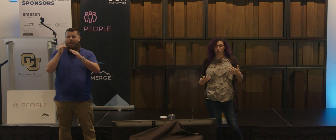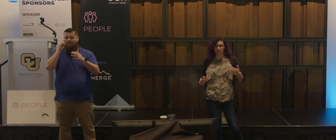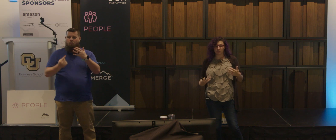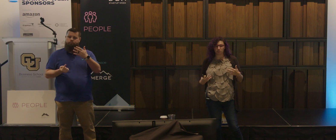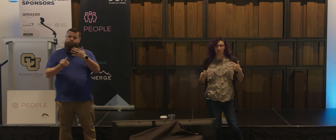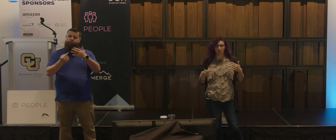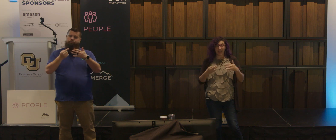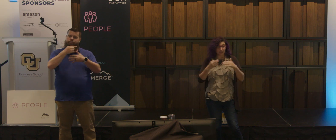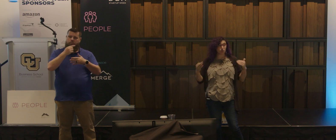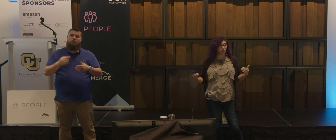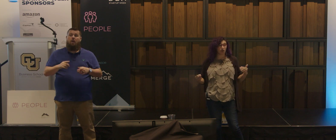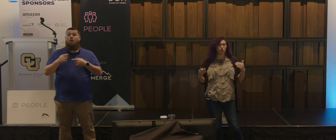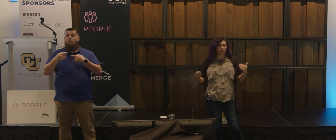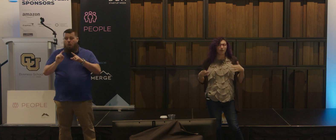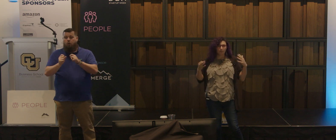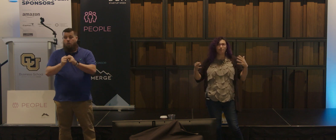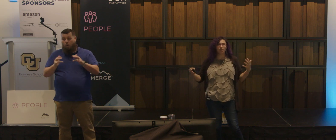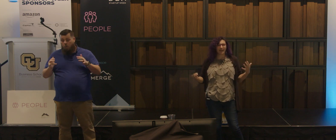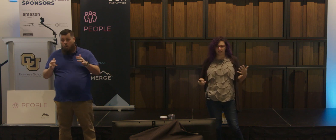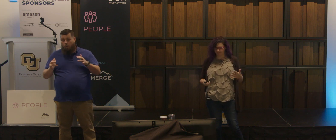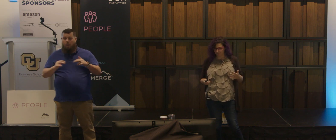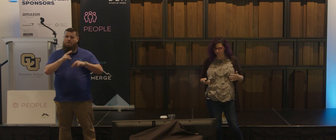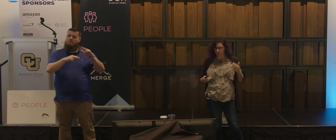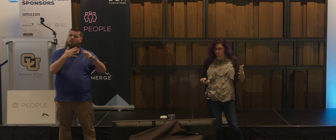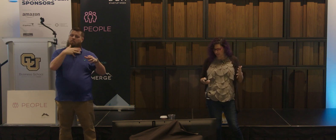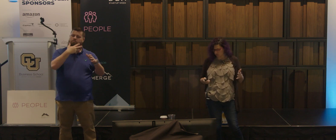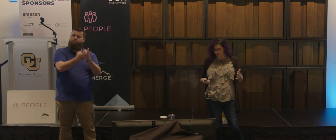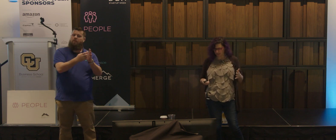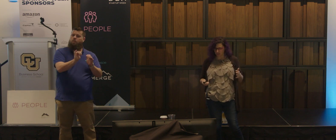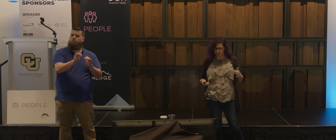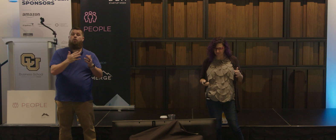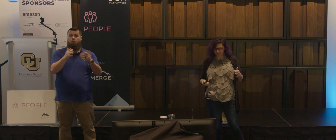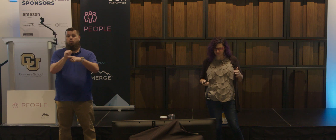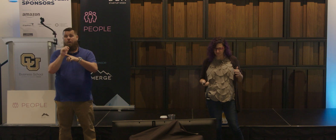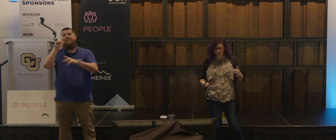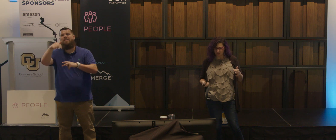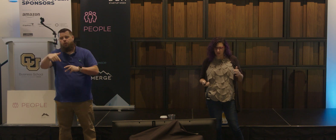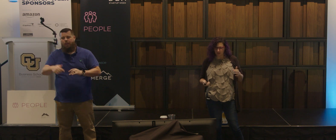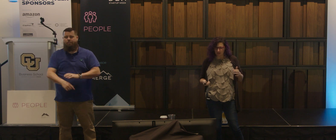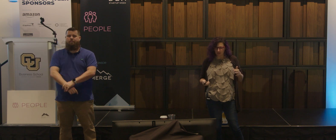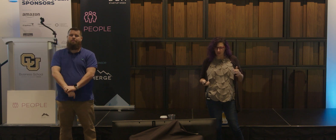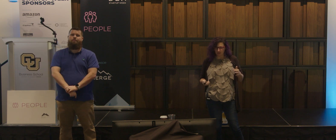and growth in your organization as you grow, build that in. You want to train eventually.